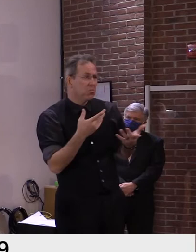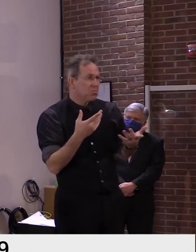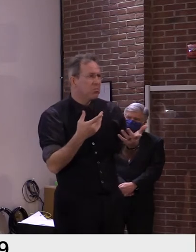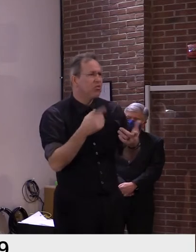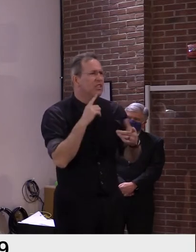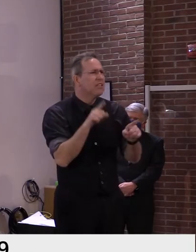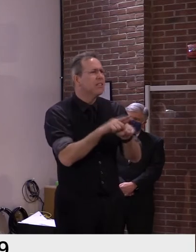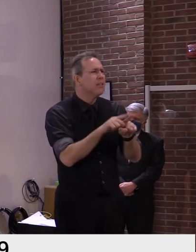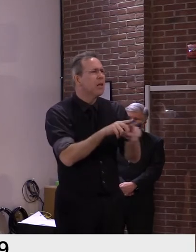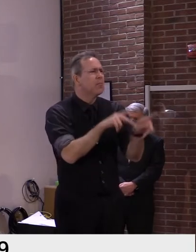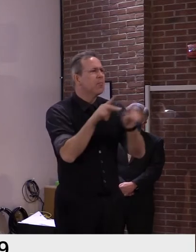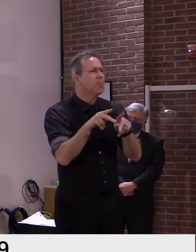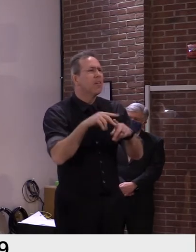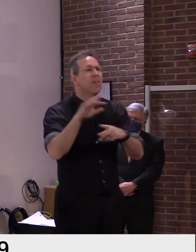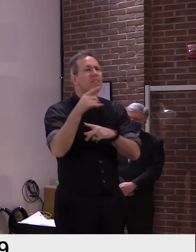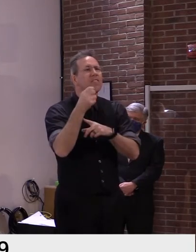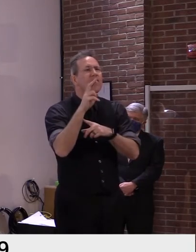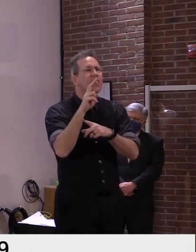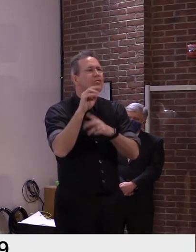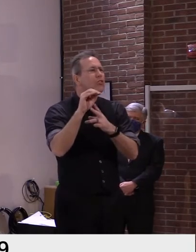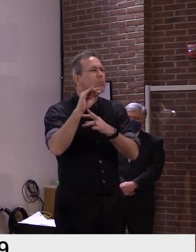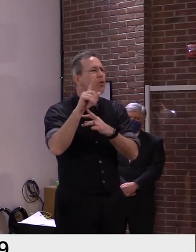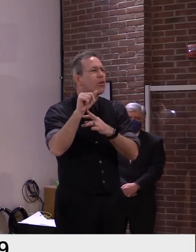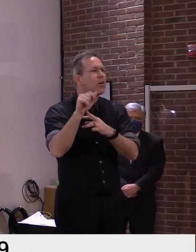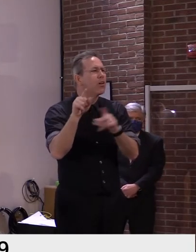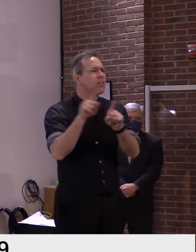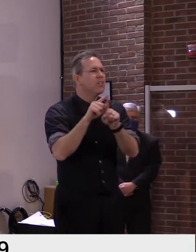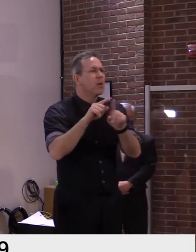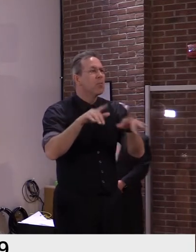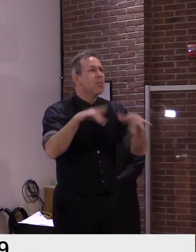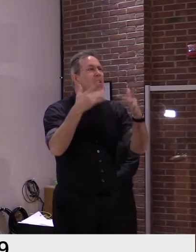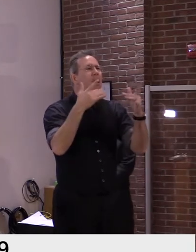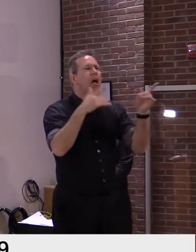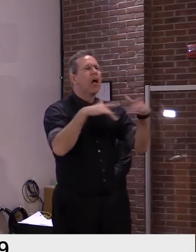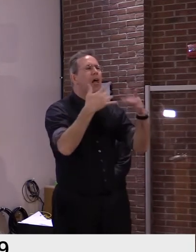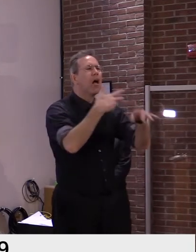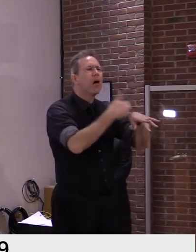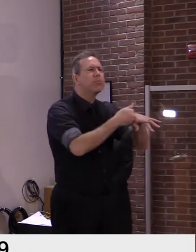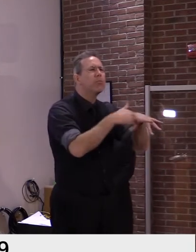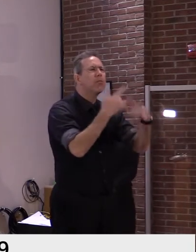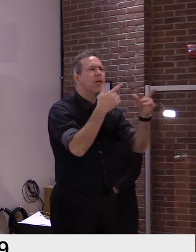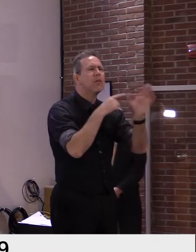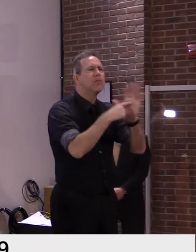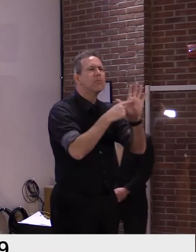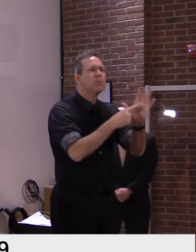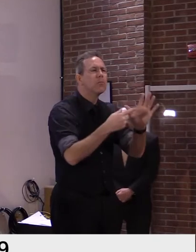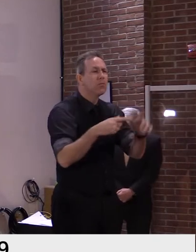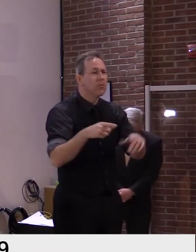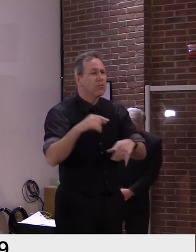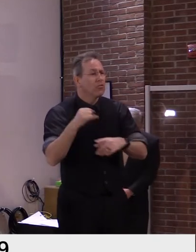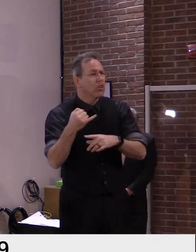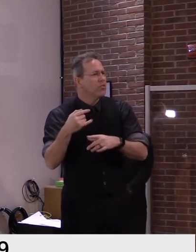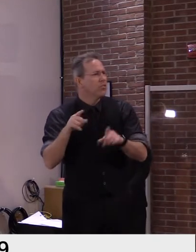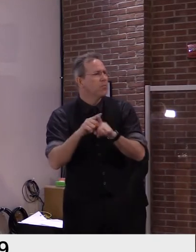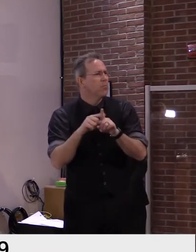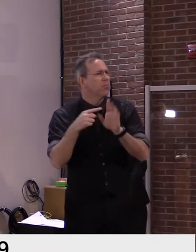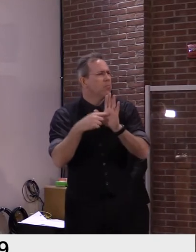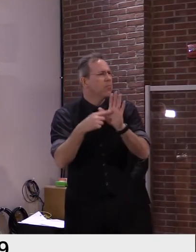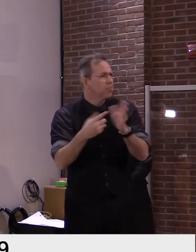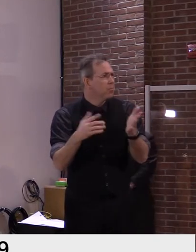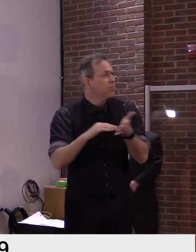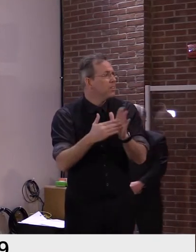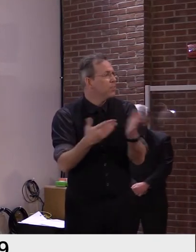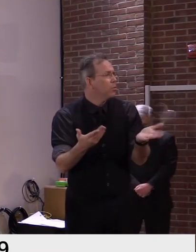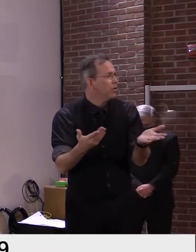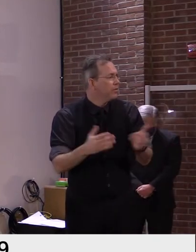more mild symptoms. So again, definitions matter, outcome measures matter, and that's why it's so challenging